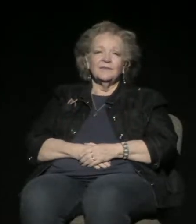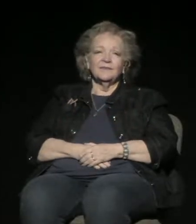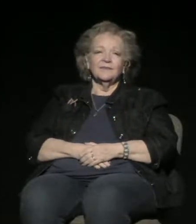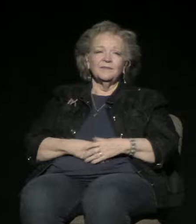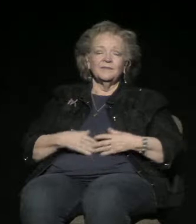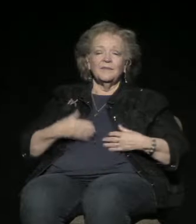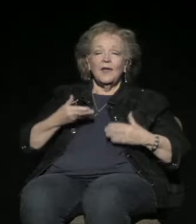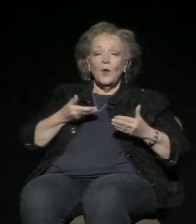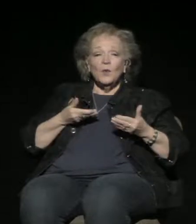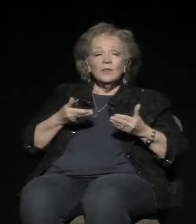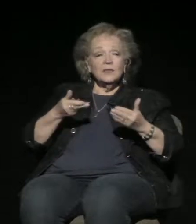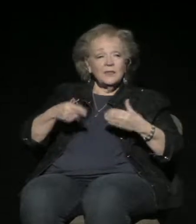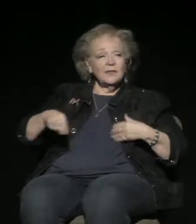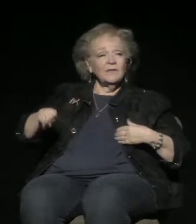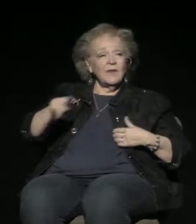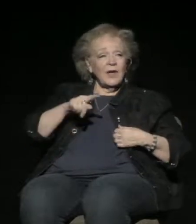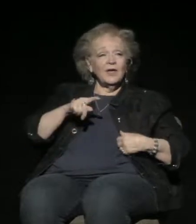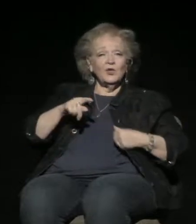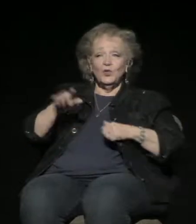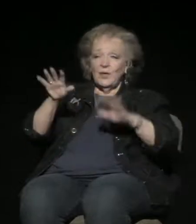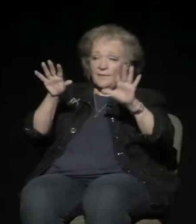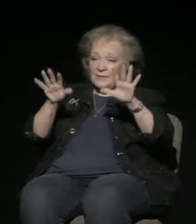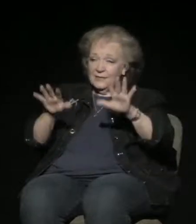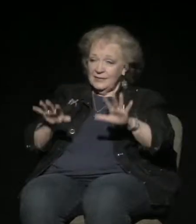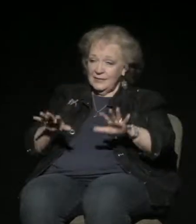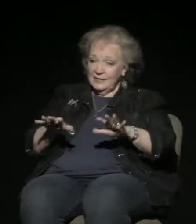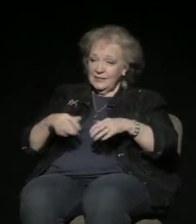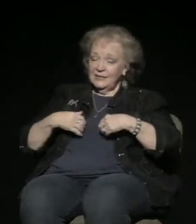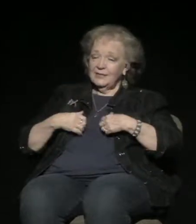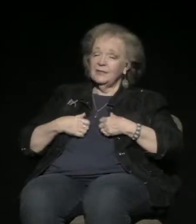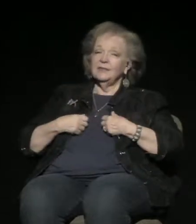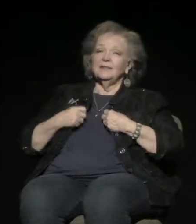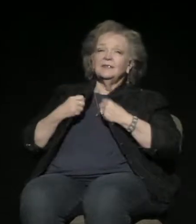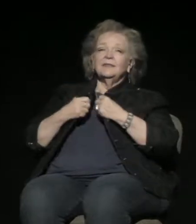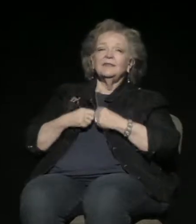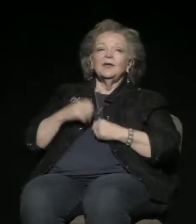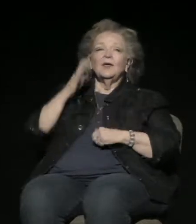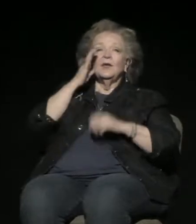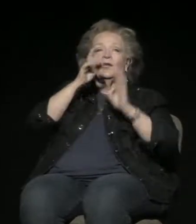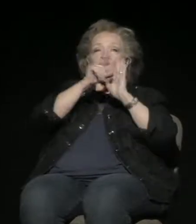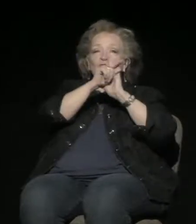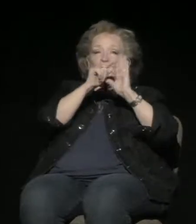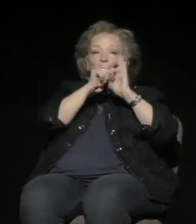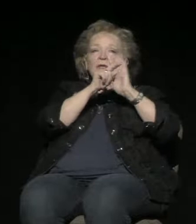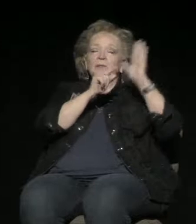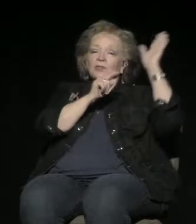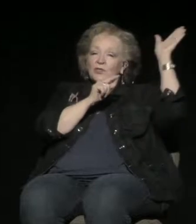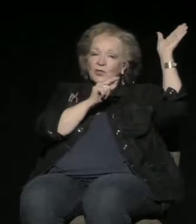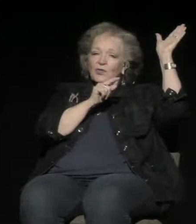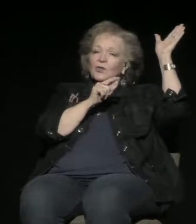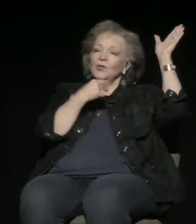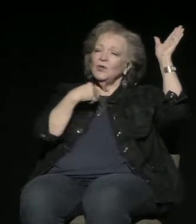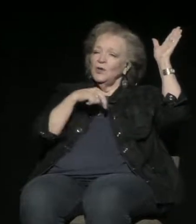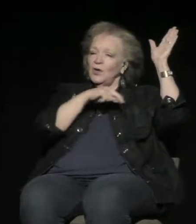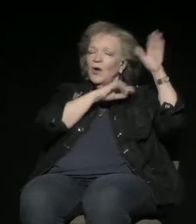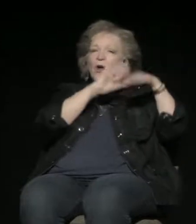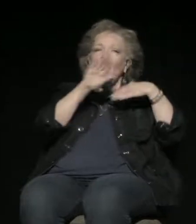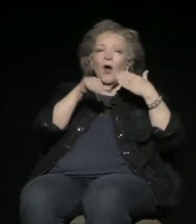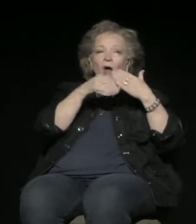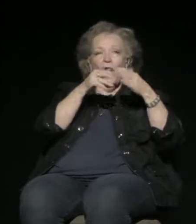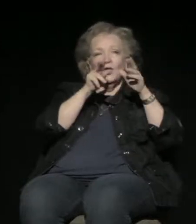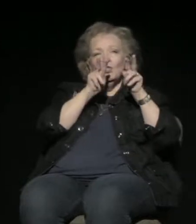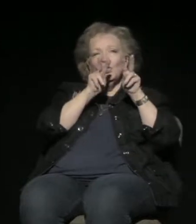And I'm going to invite you to take a seat, and there's going to be a scripture on the screen I would love for us just to